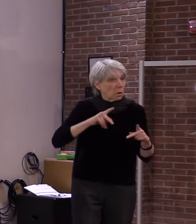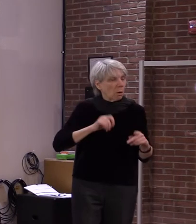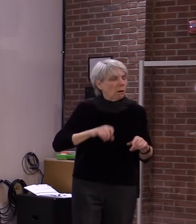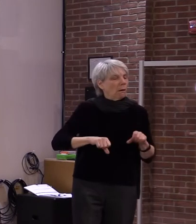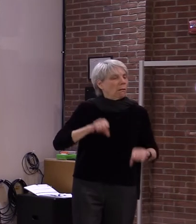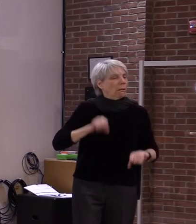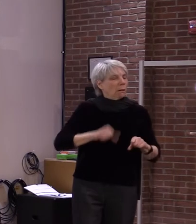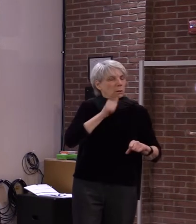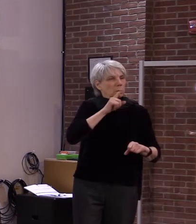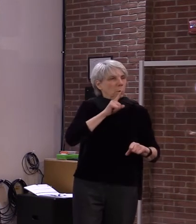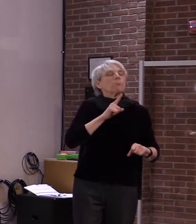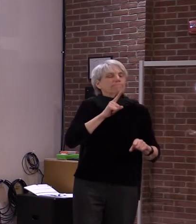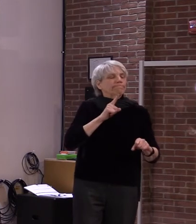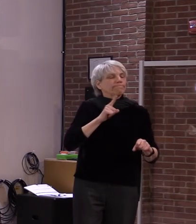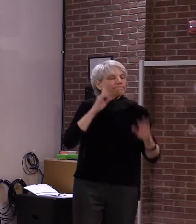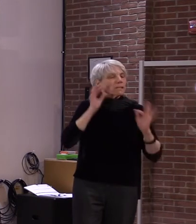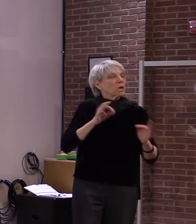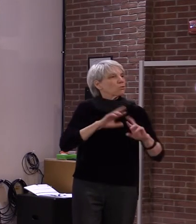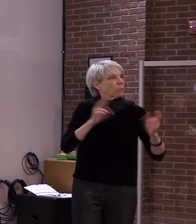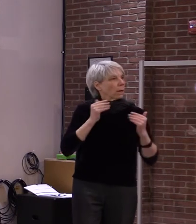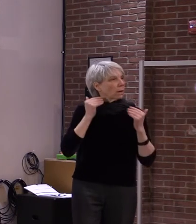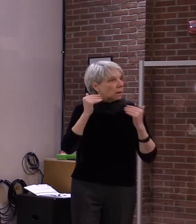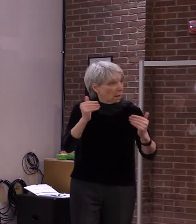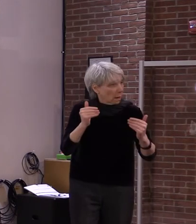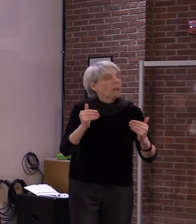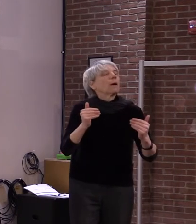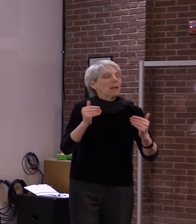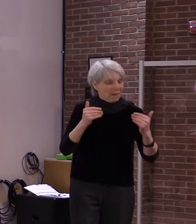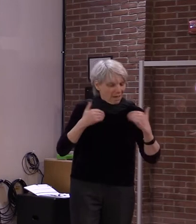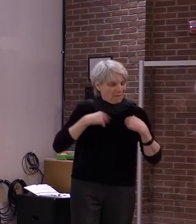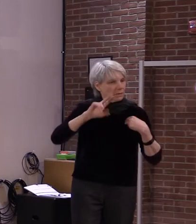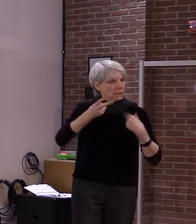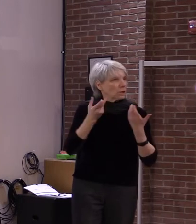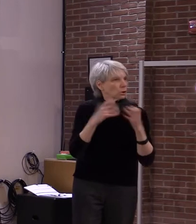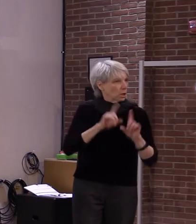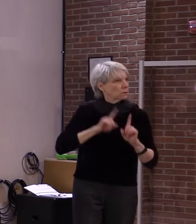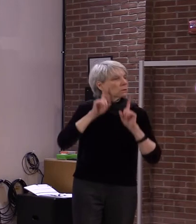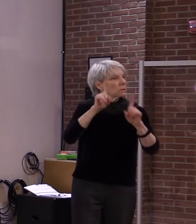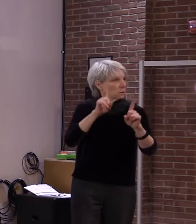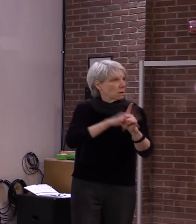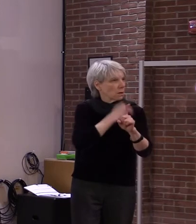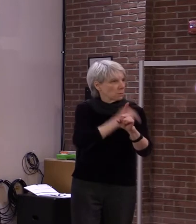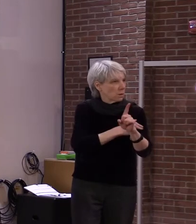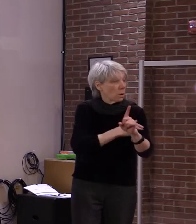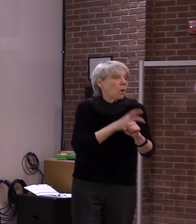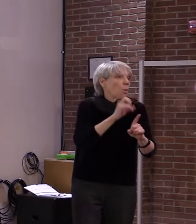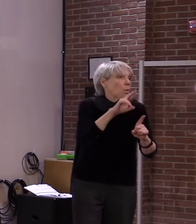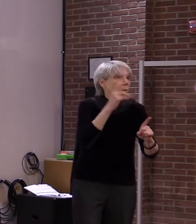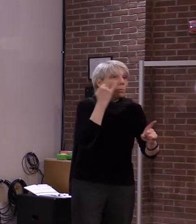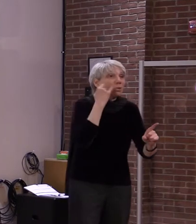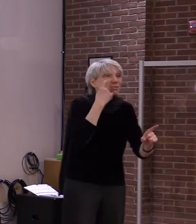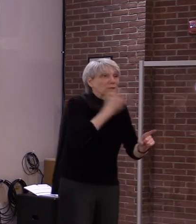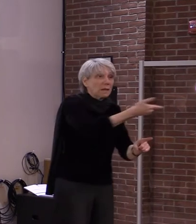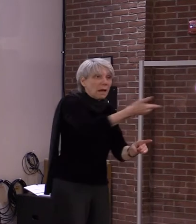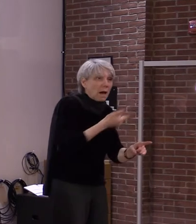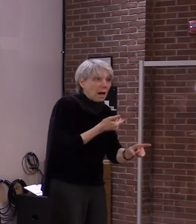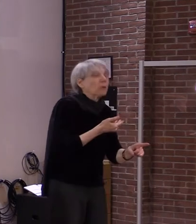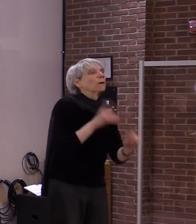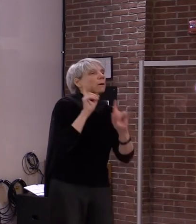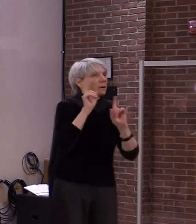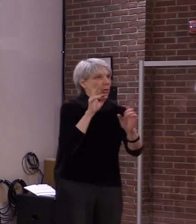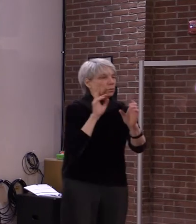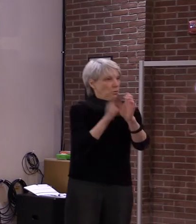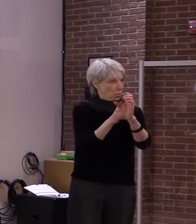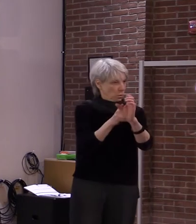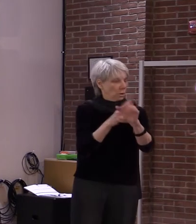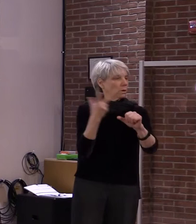not to receive the vaccination at the time it was offered or our new employees we are not adding additional